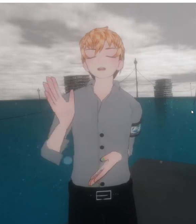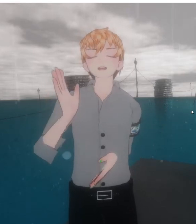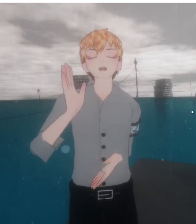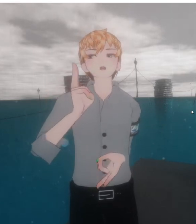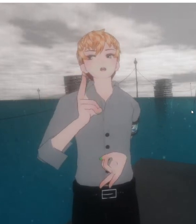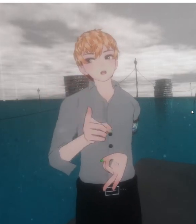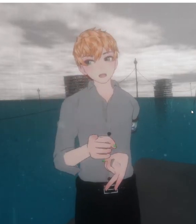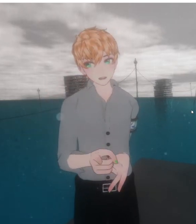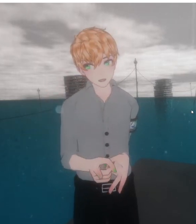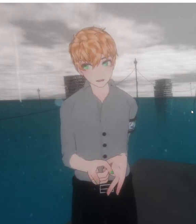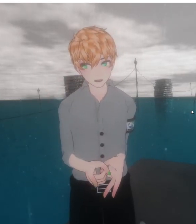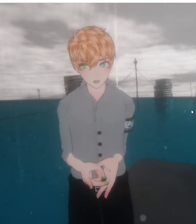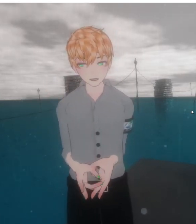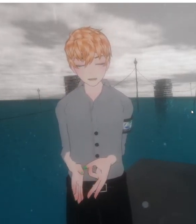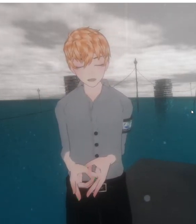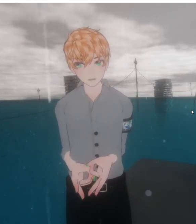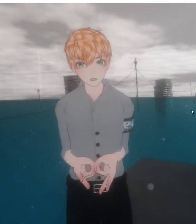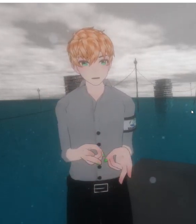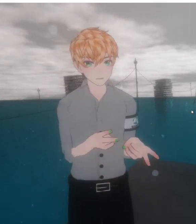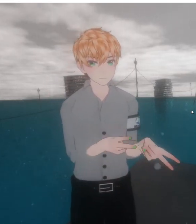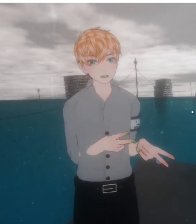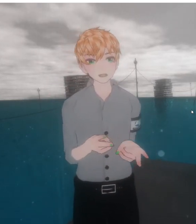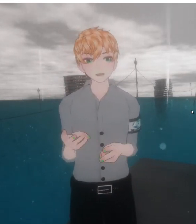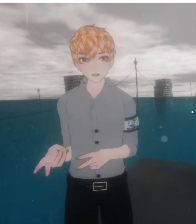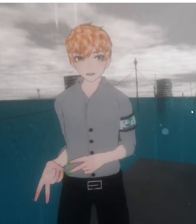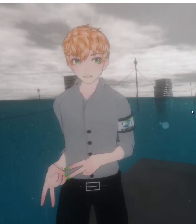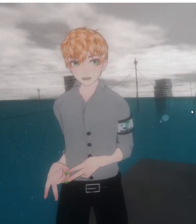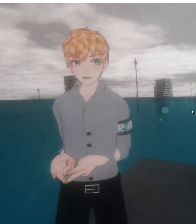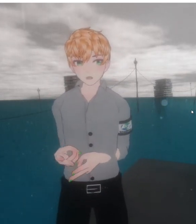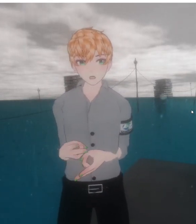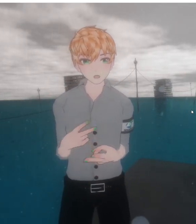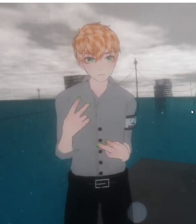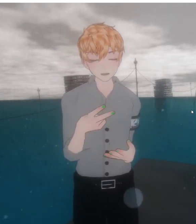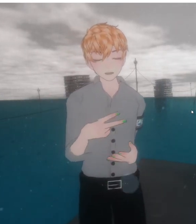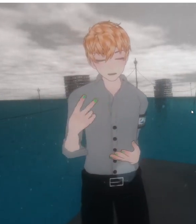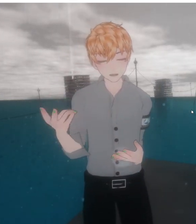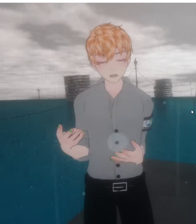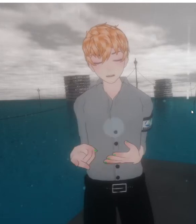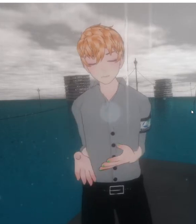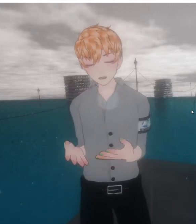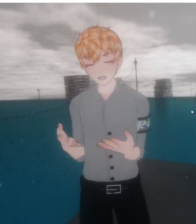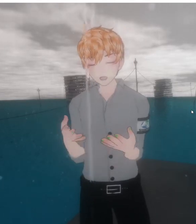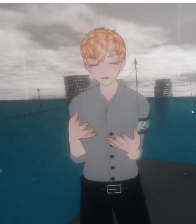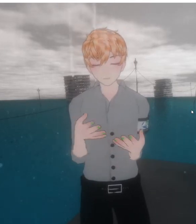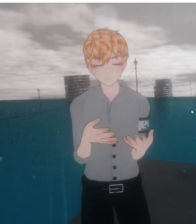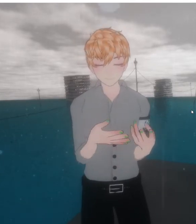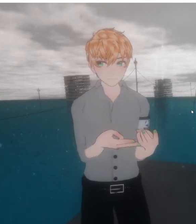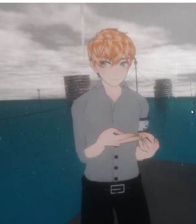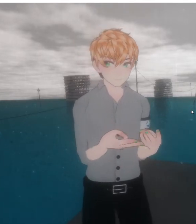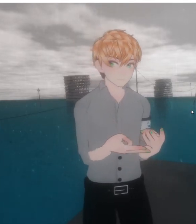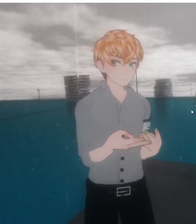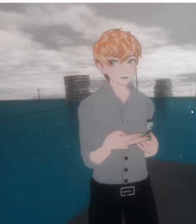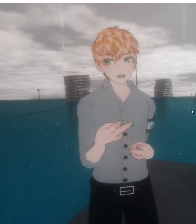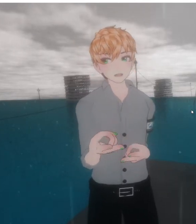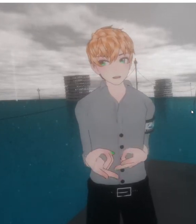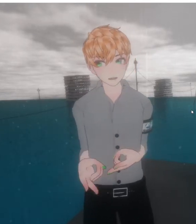oh, okay, he was quoting someone. So because it was an exact quote, he actually finger spelled out not every single